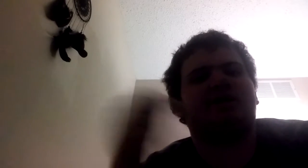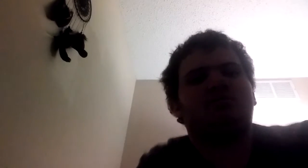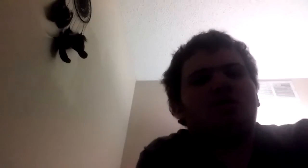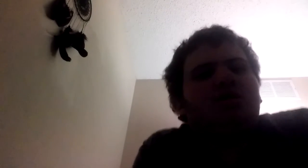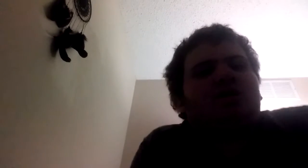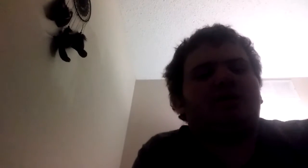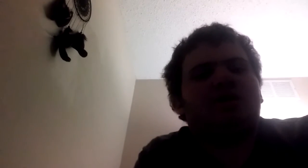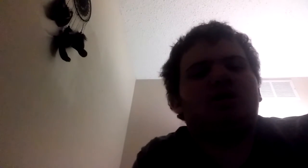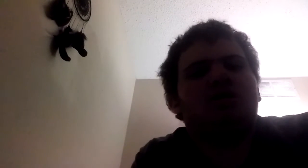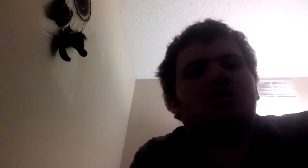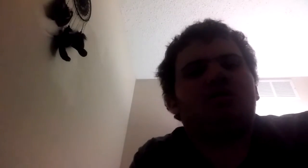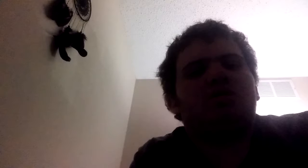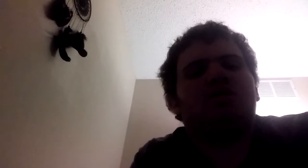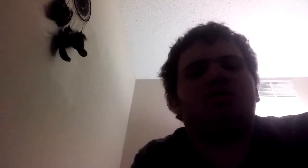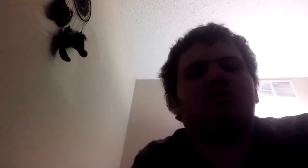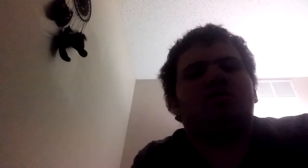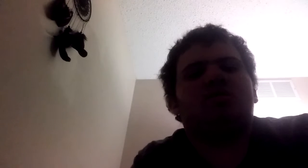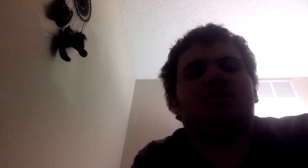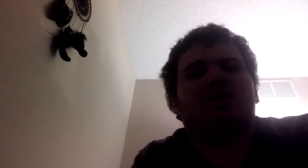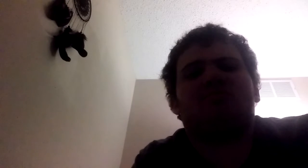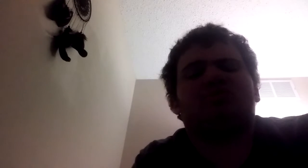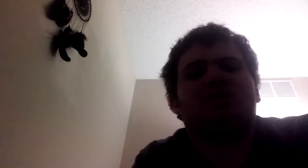channel's in the channel selection. Anyway, sorry guys,